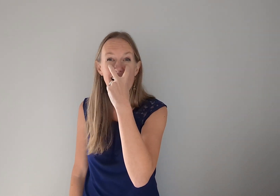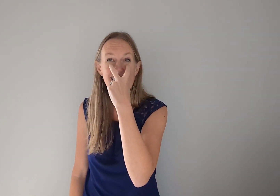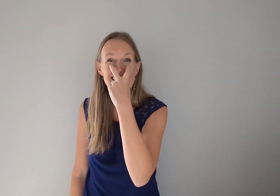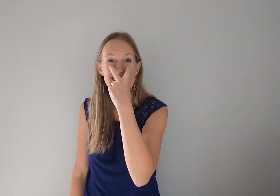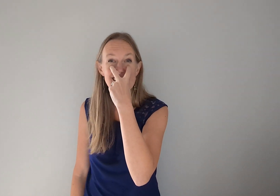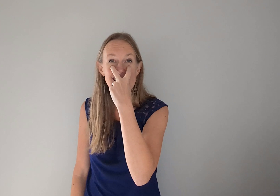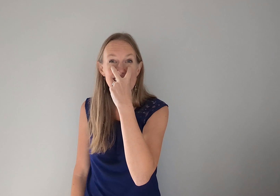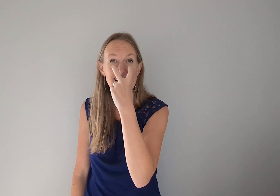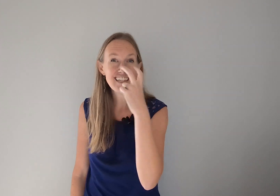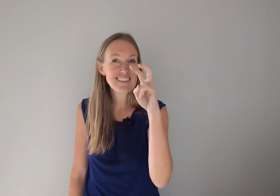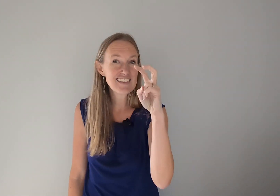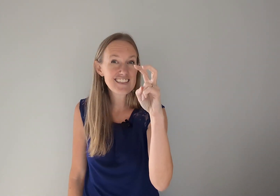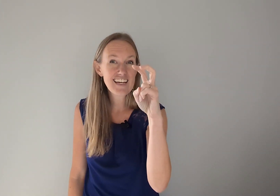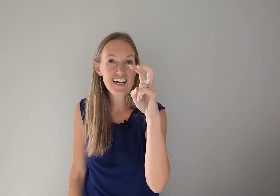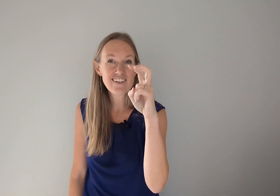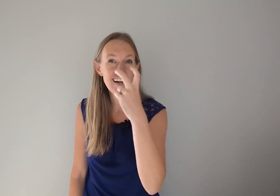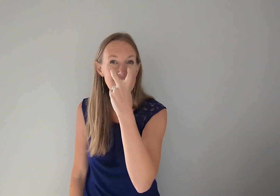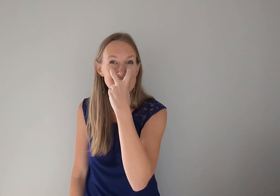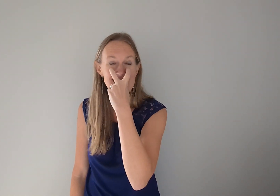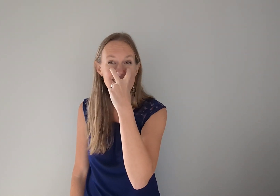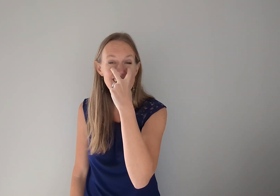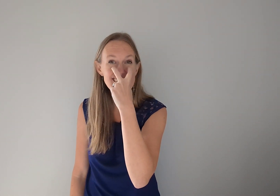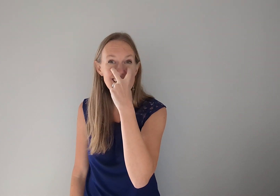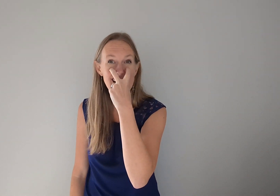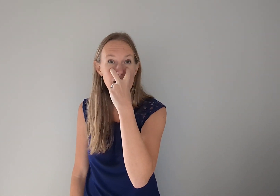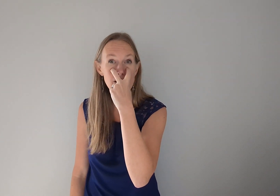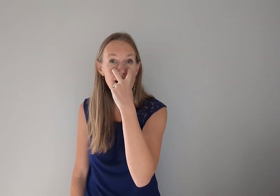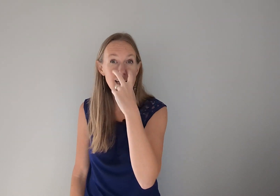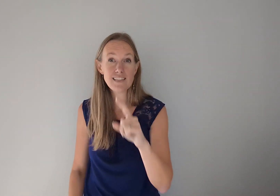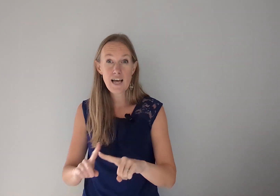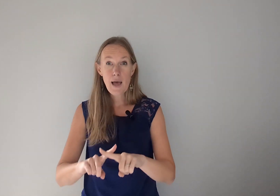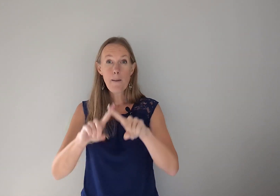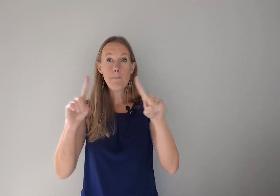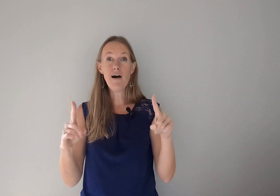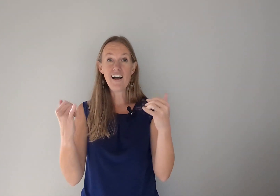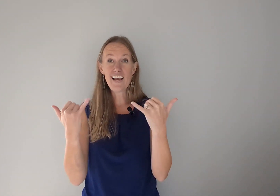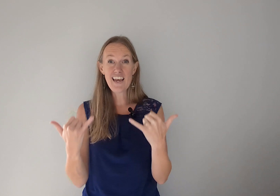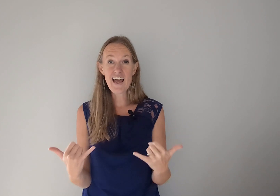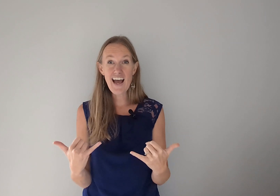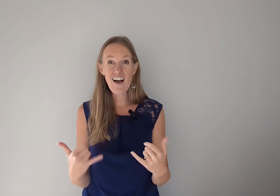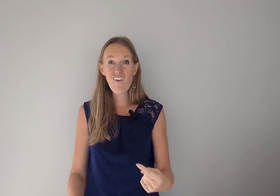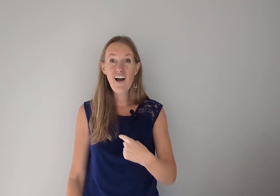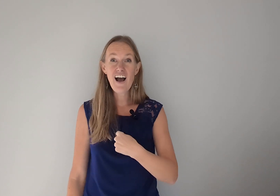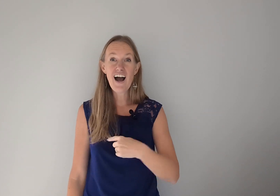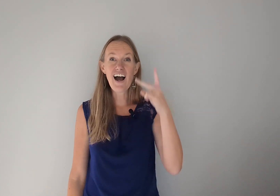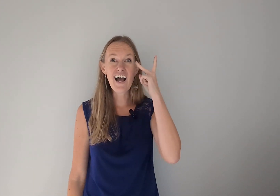blind, okay? So you just kind of have your hands, your fingers like that, blind. But now